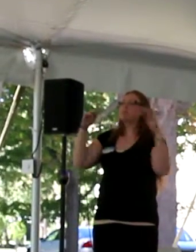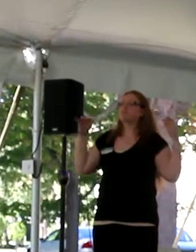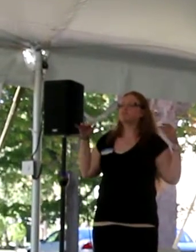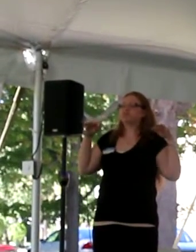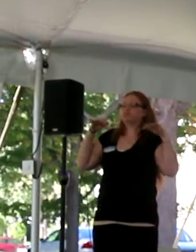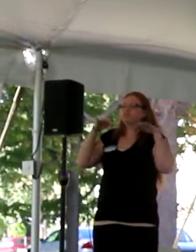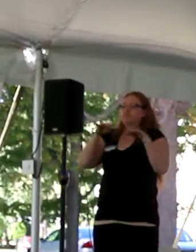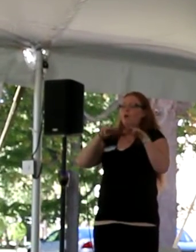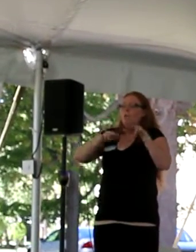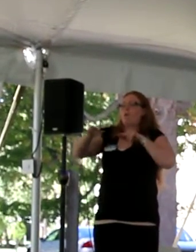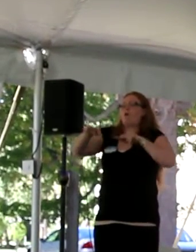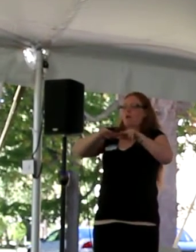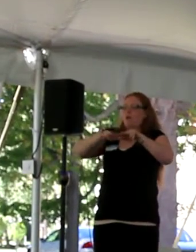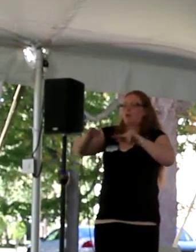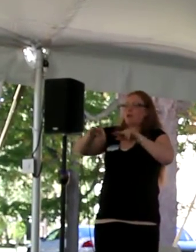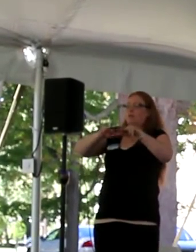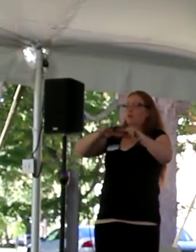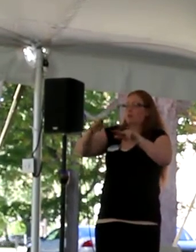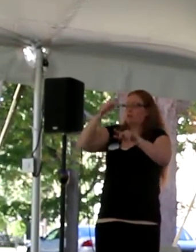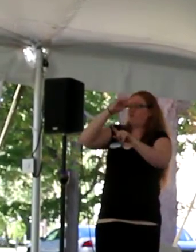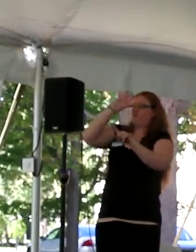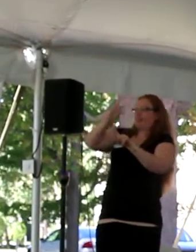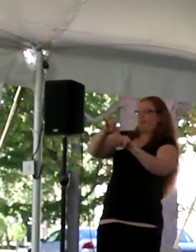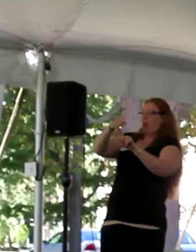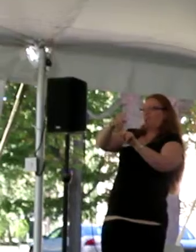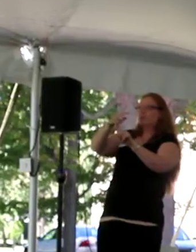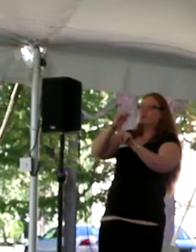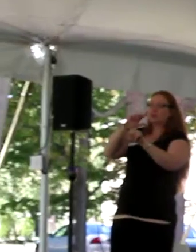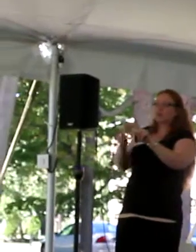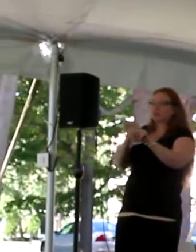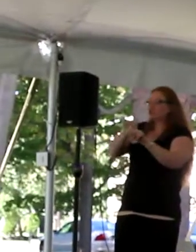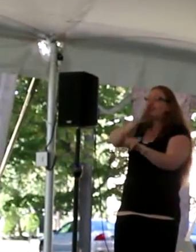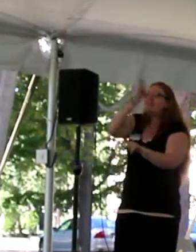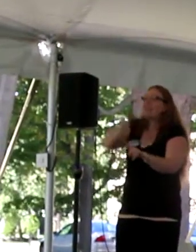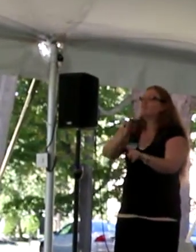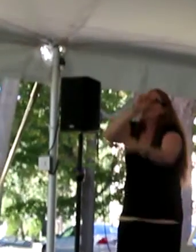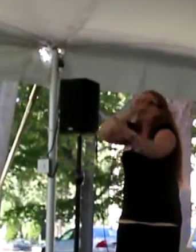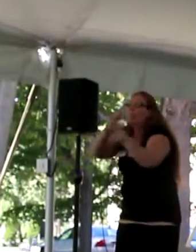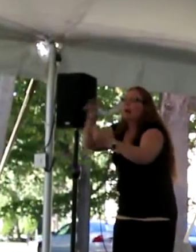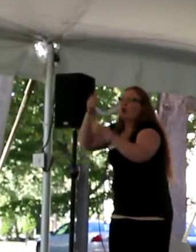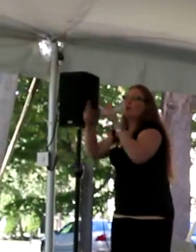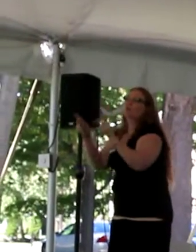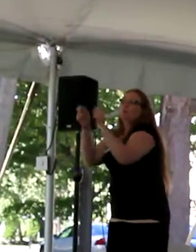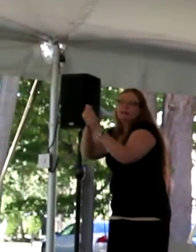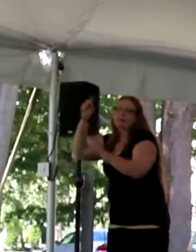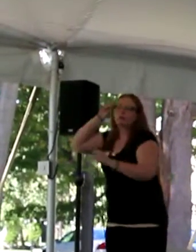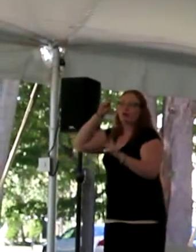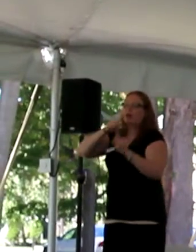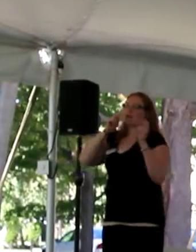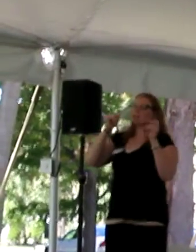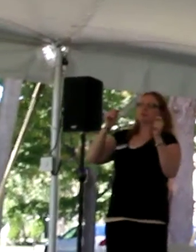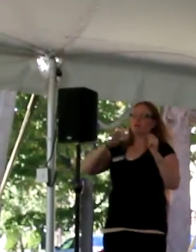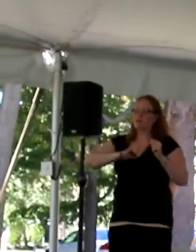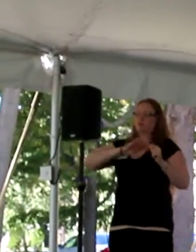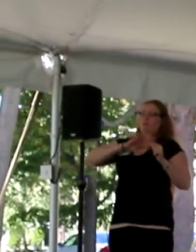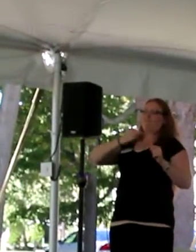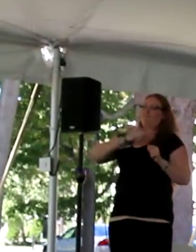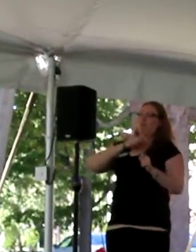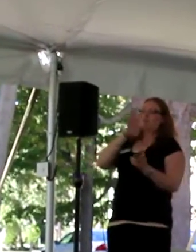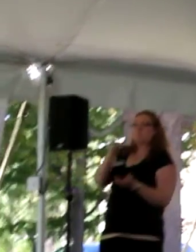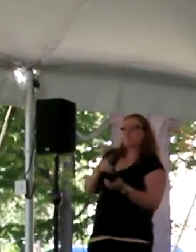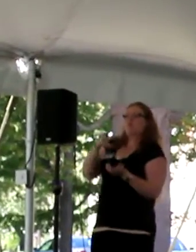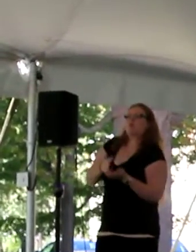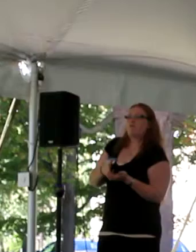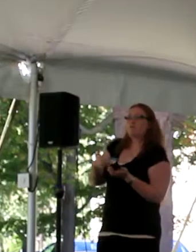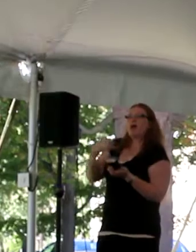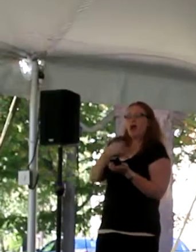a cause that meant everything to us, and she had never met another person. And all of a sudden, she felt that she belonged, and she